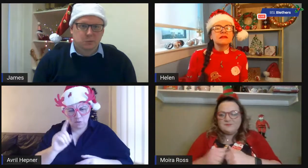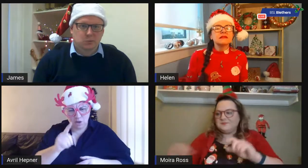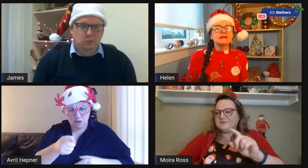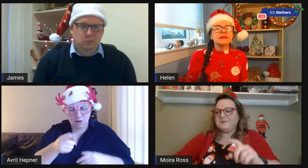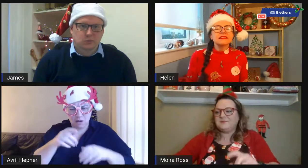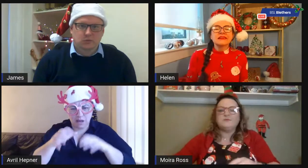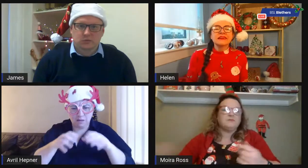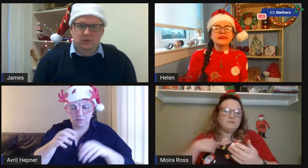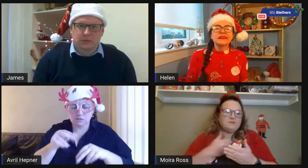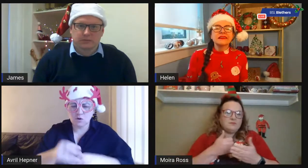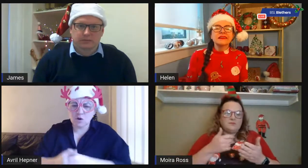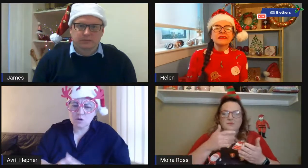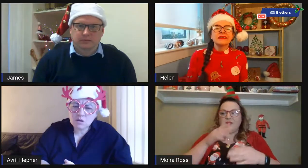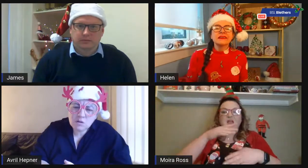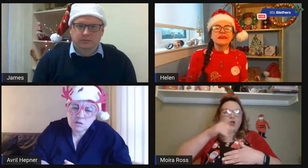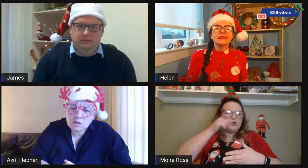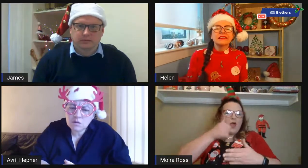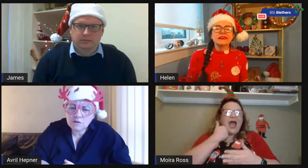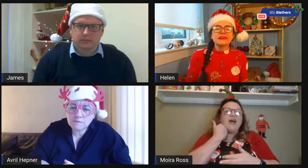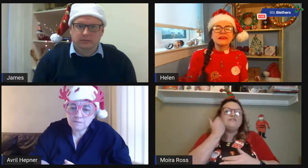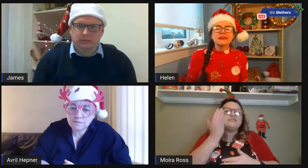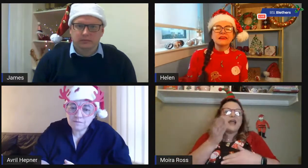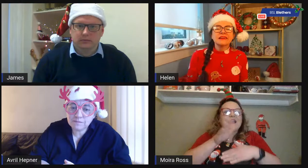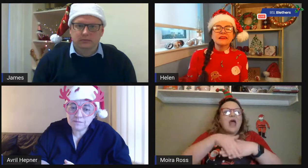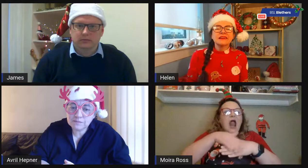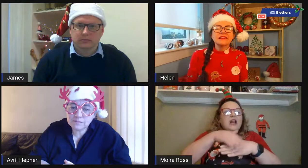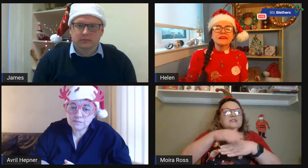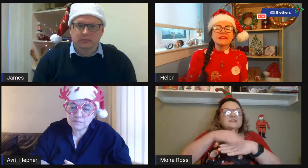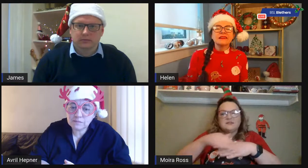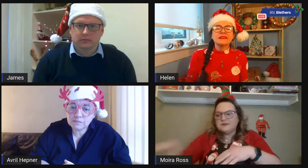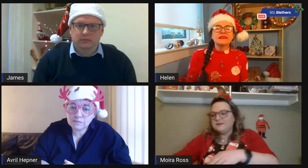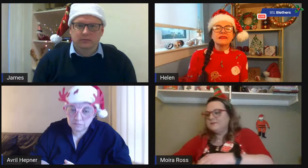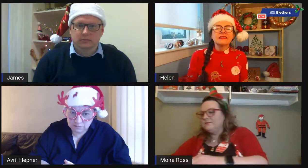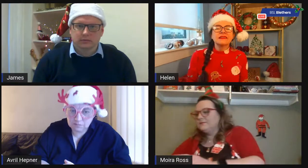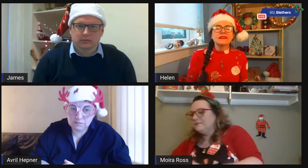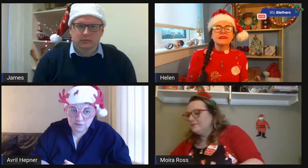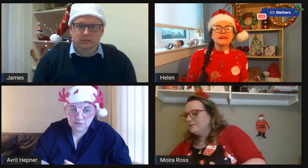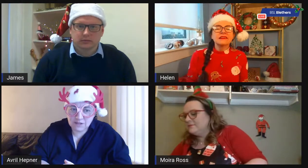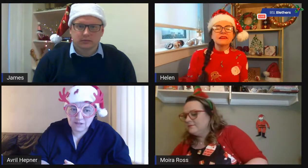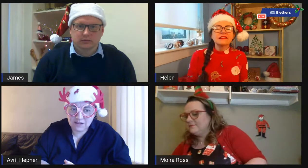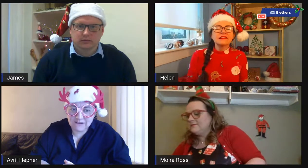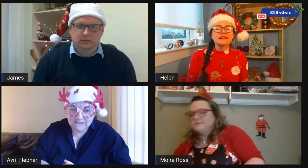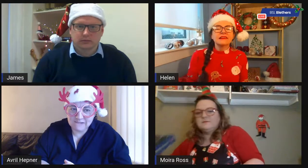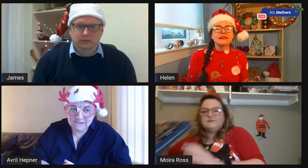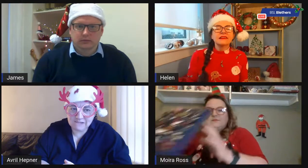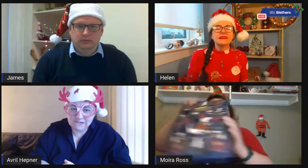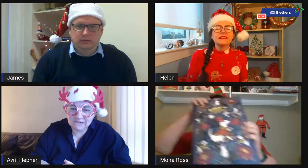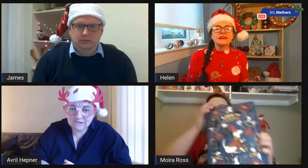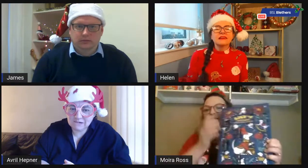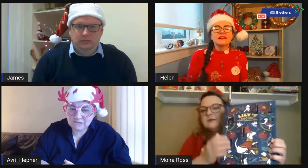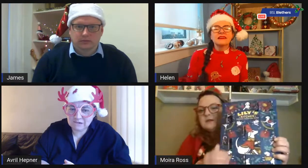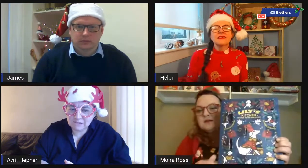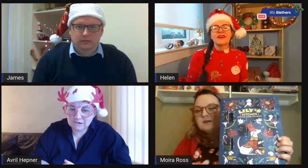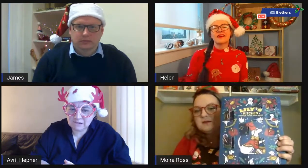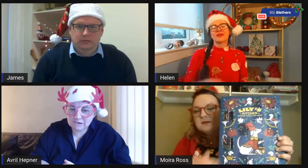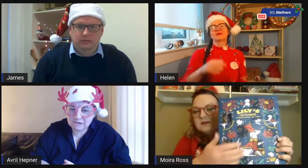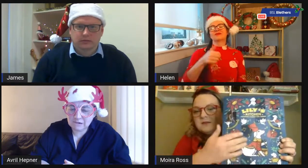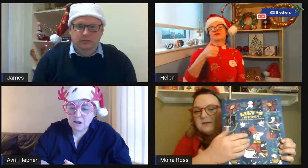So when you get together as a family and the dog's there at Christmas, do you give the dog a present? Well, he always gets one of these little